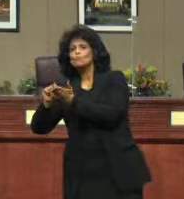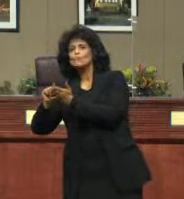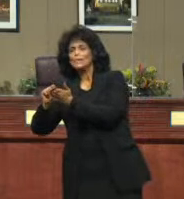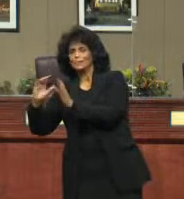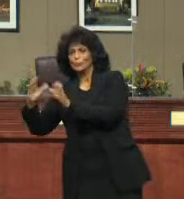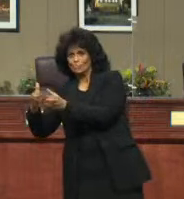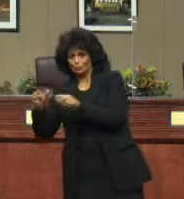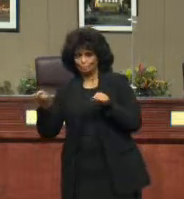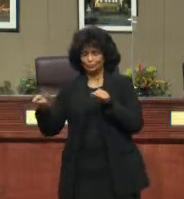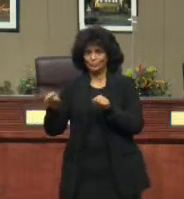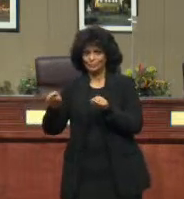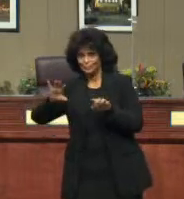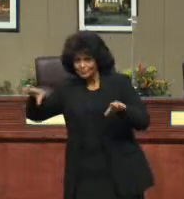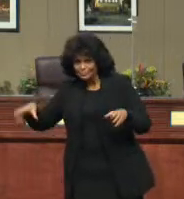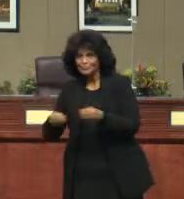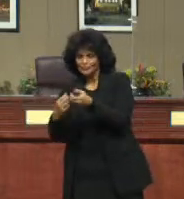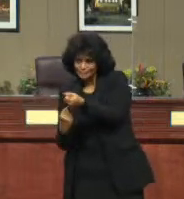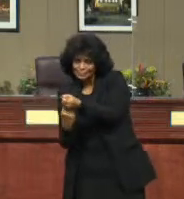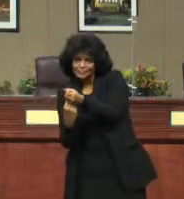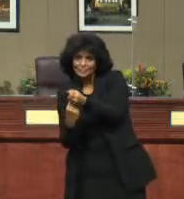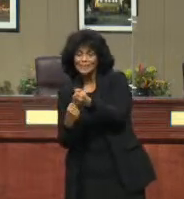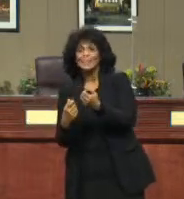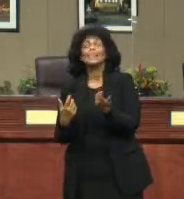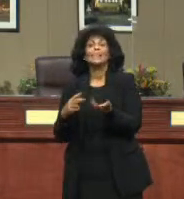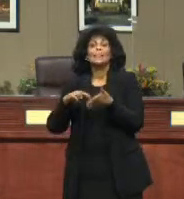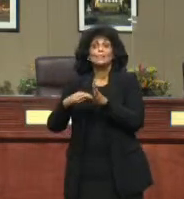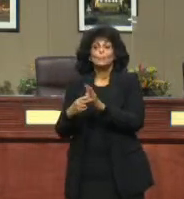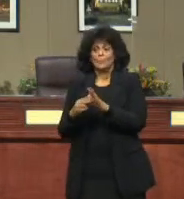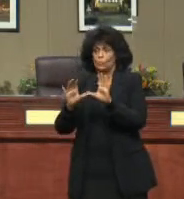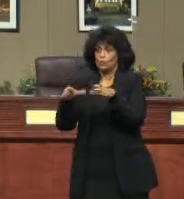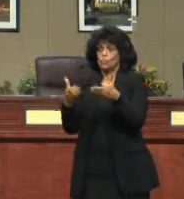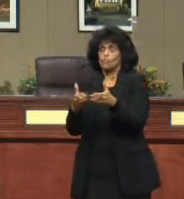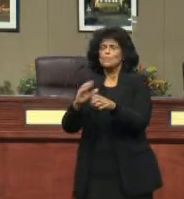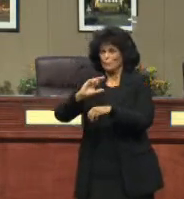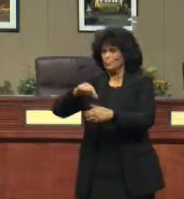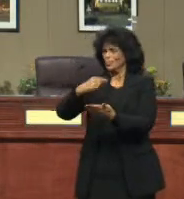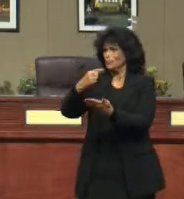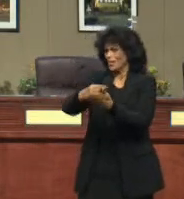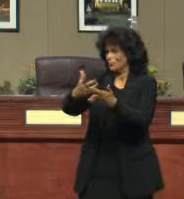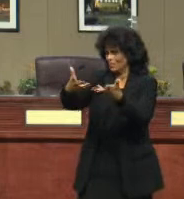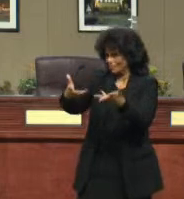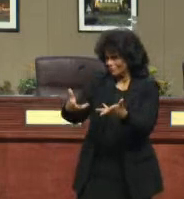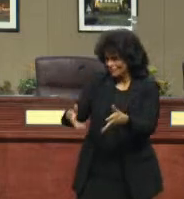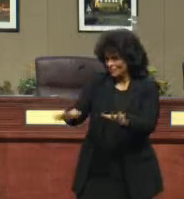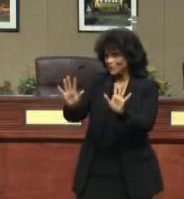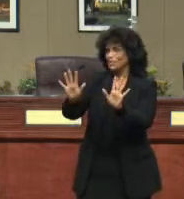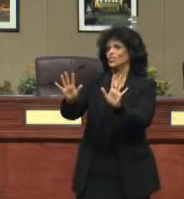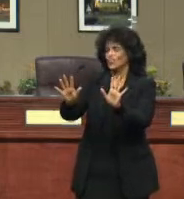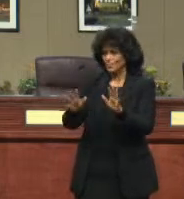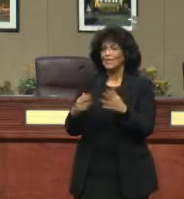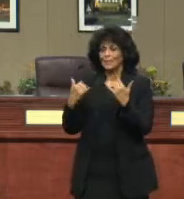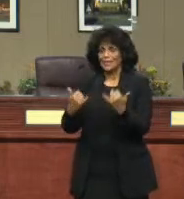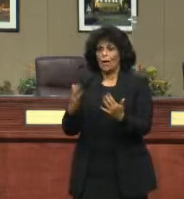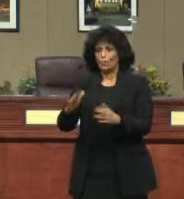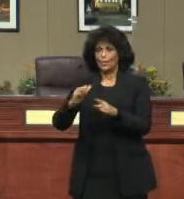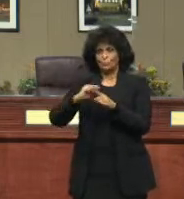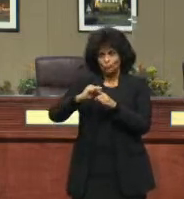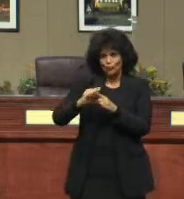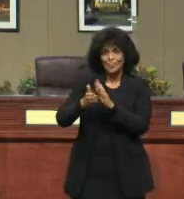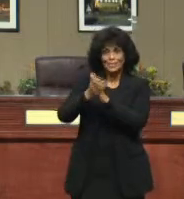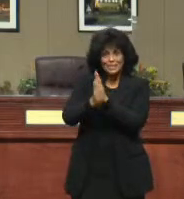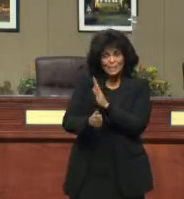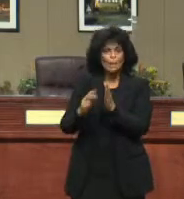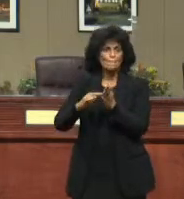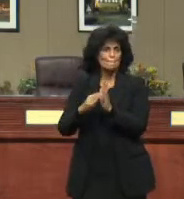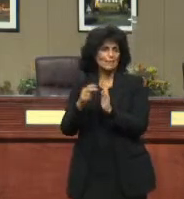84 individuals completed the training, and with upskill training, they're going into new jobs that